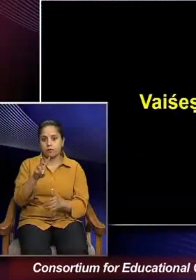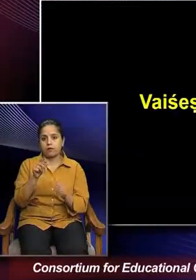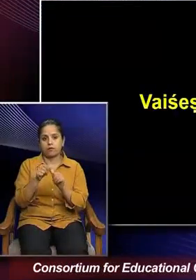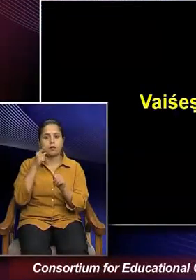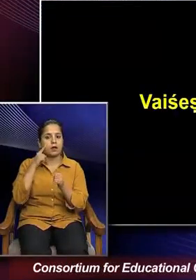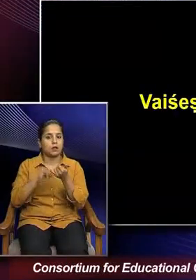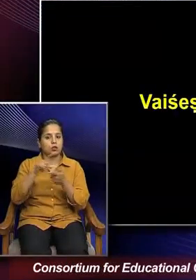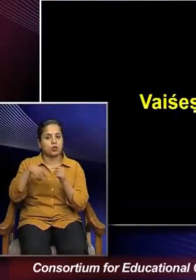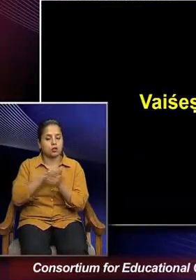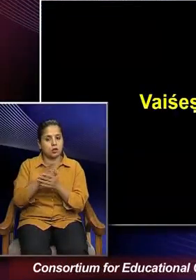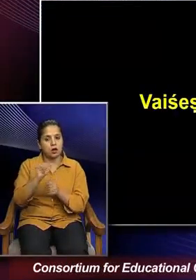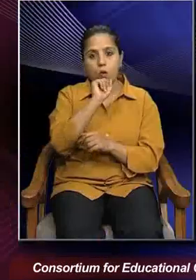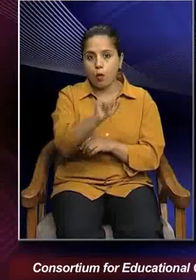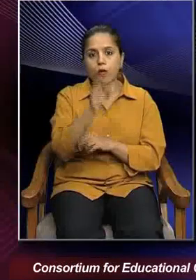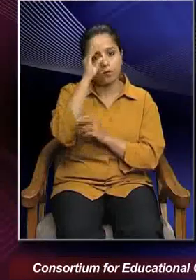Philosophy.